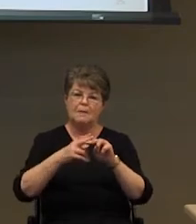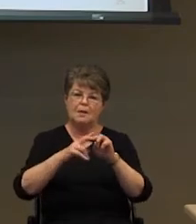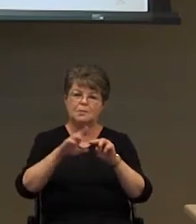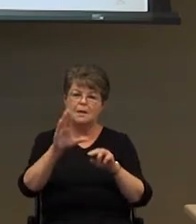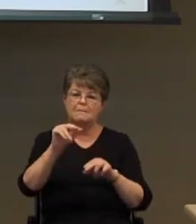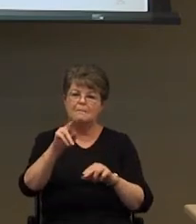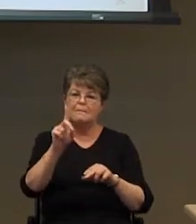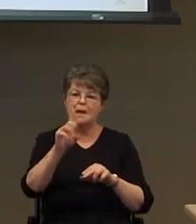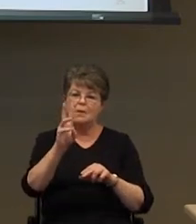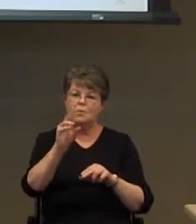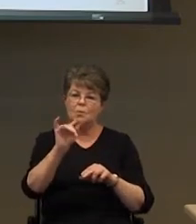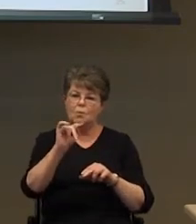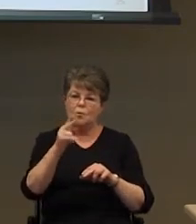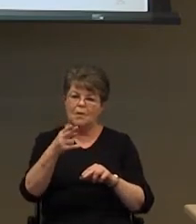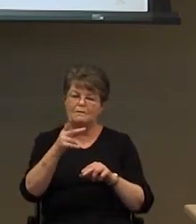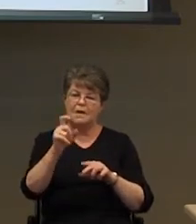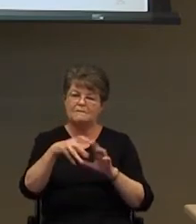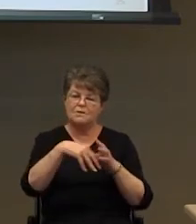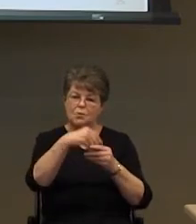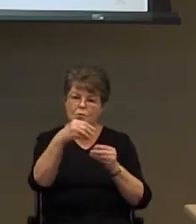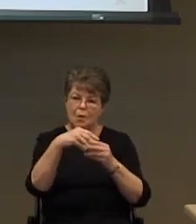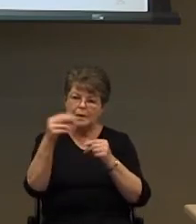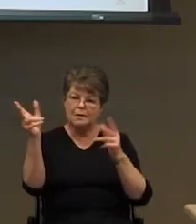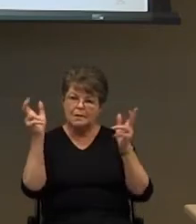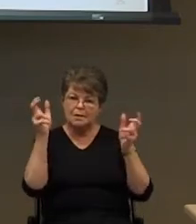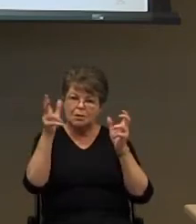able to go out and hear them.